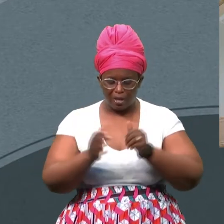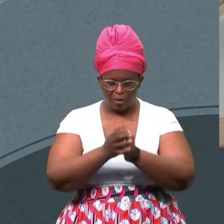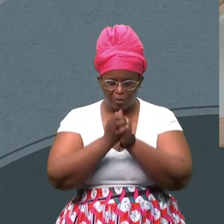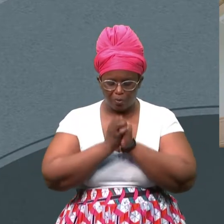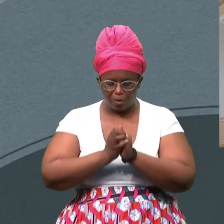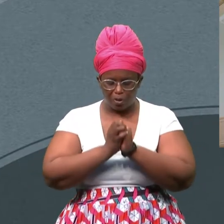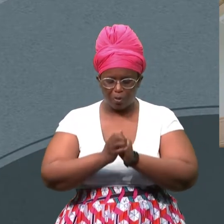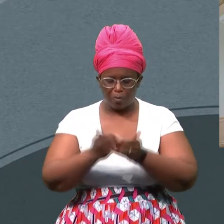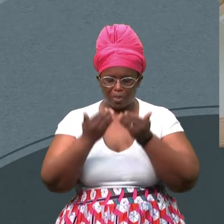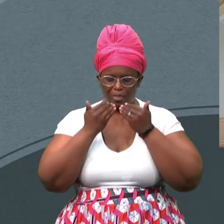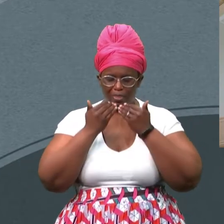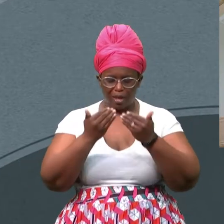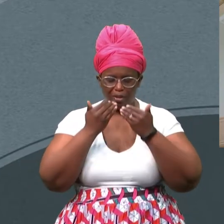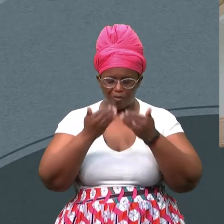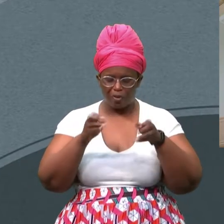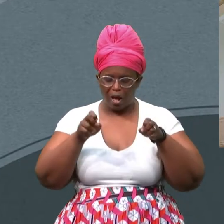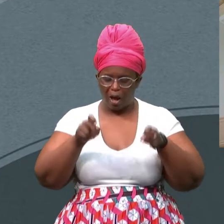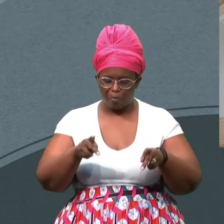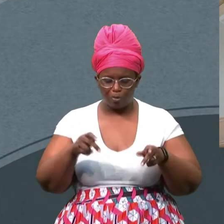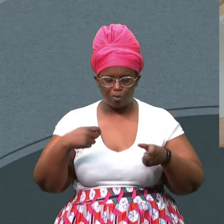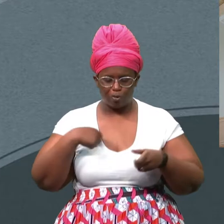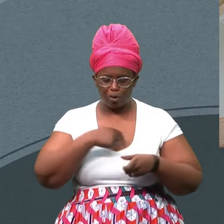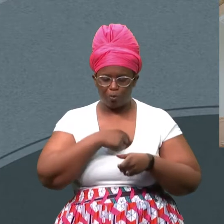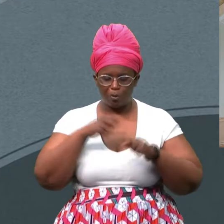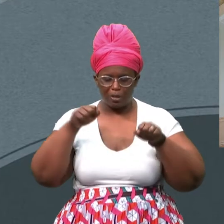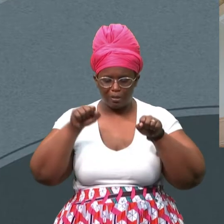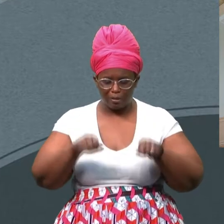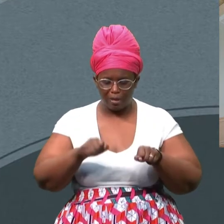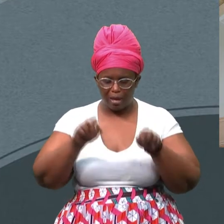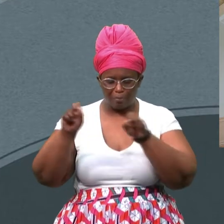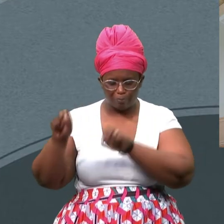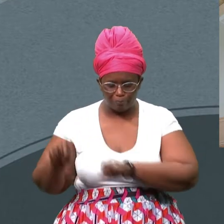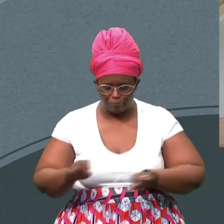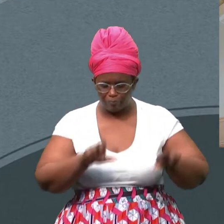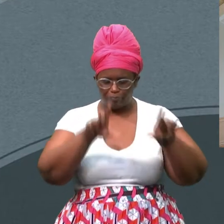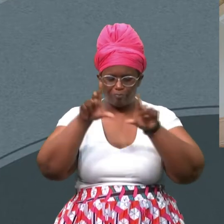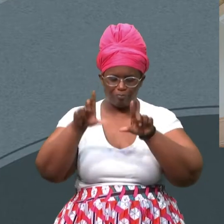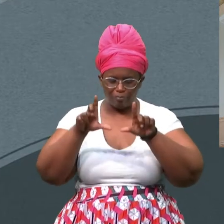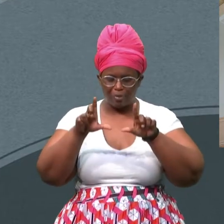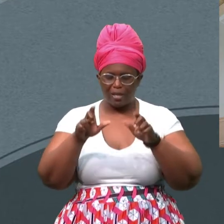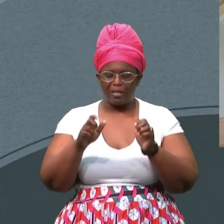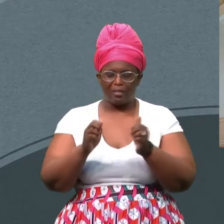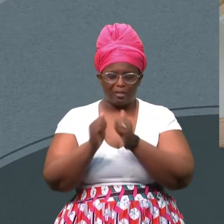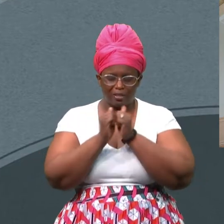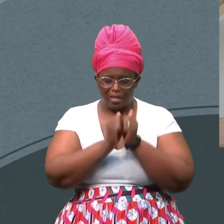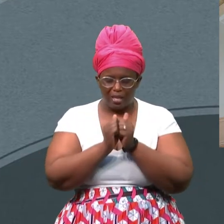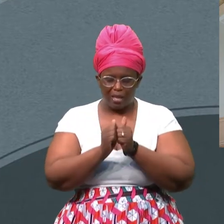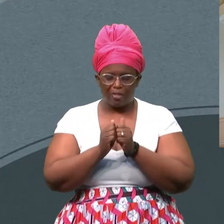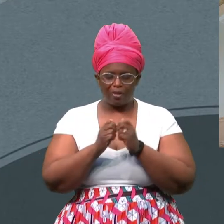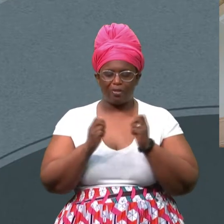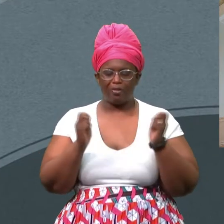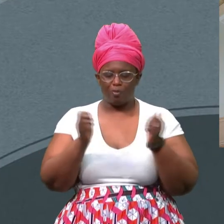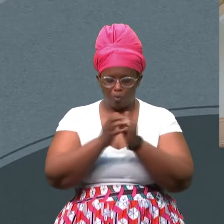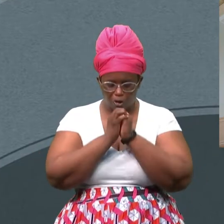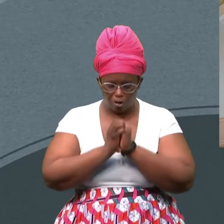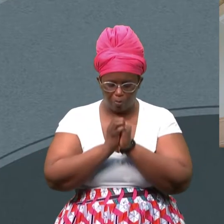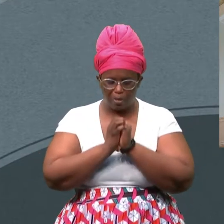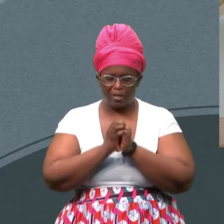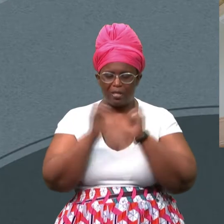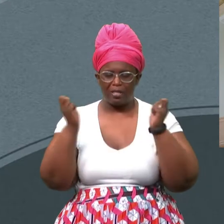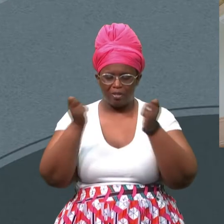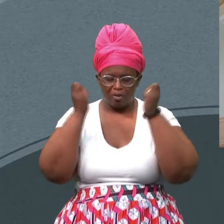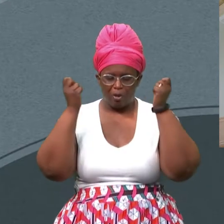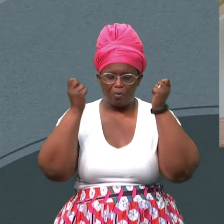Thank you for this opportunity to gather as sons and as daughters. We celebrate motherhood. We